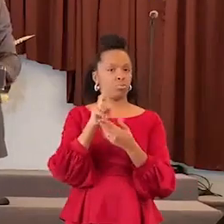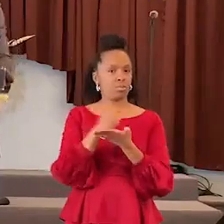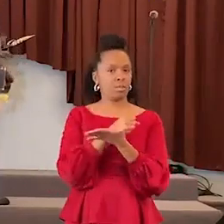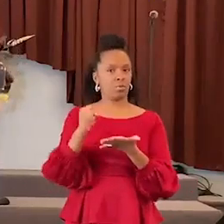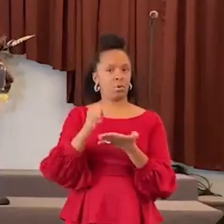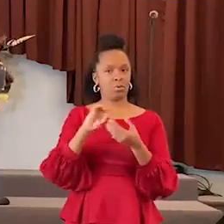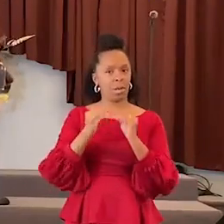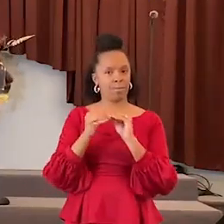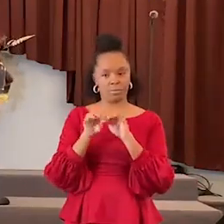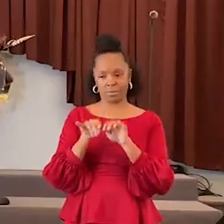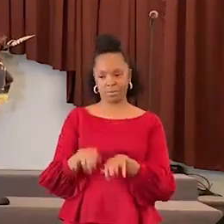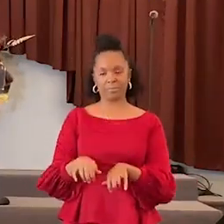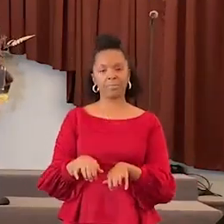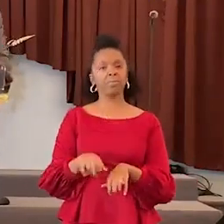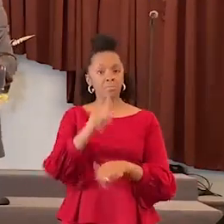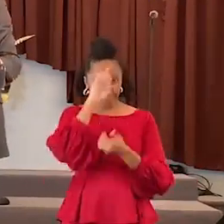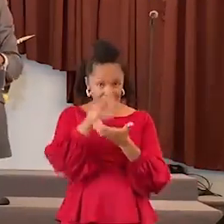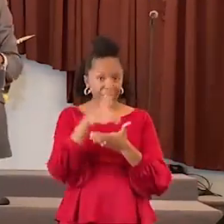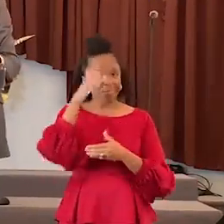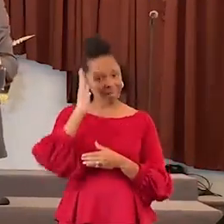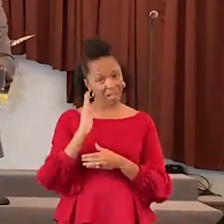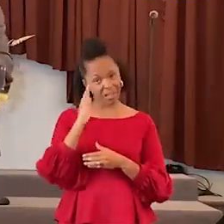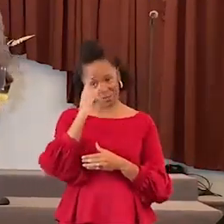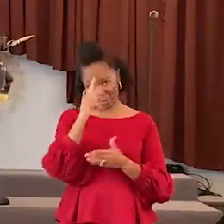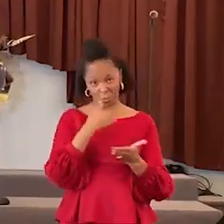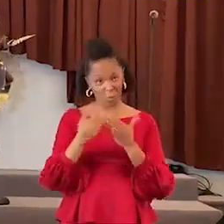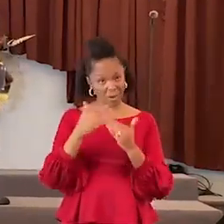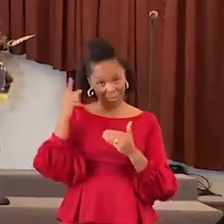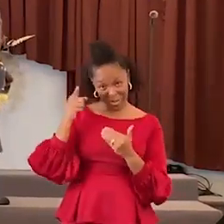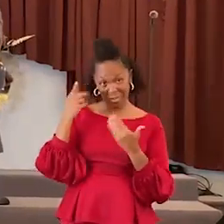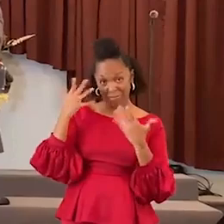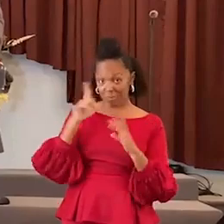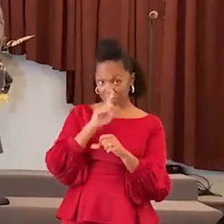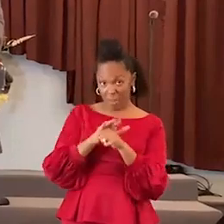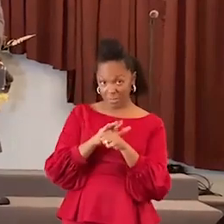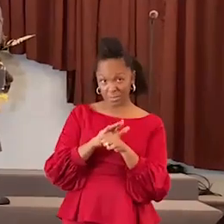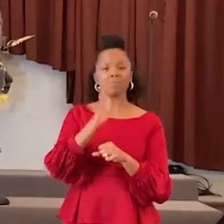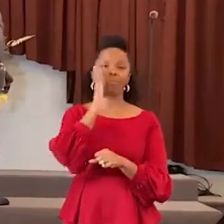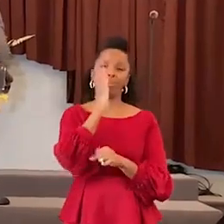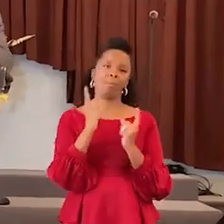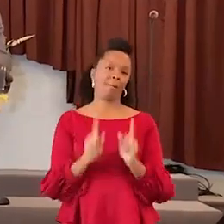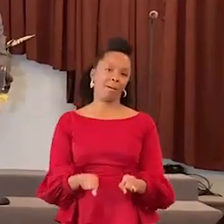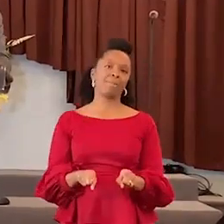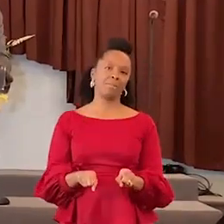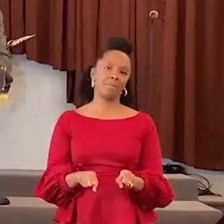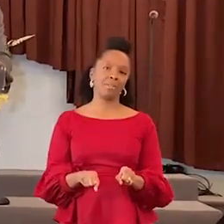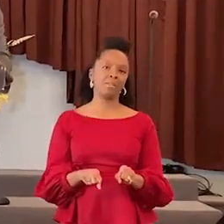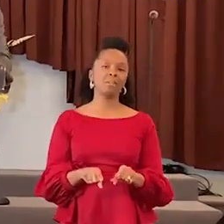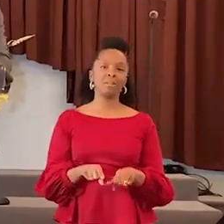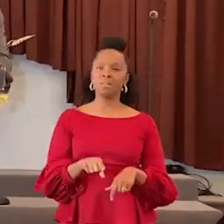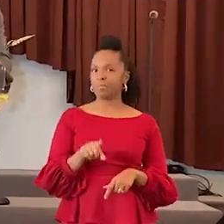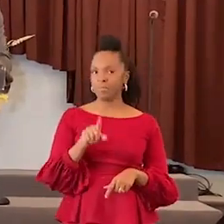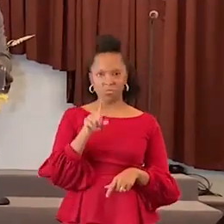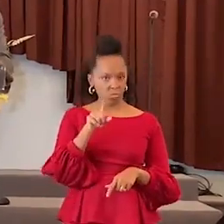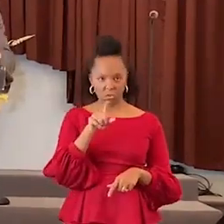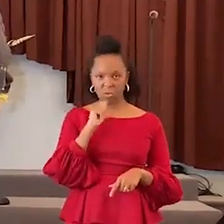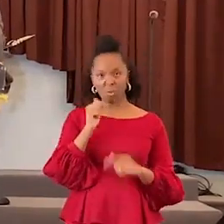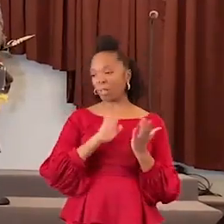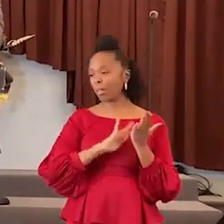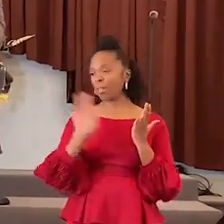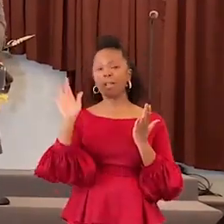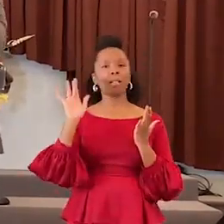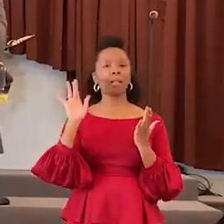He's promised you, everything that you desire, it shall come to pass. Don't you dare turn off this